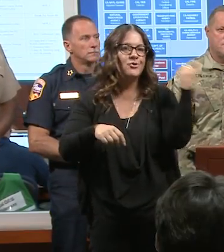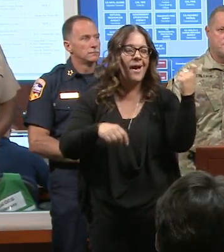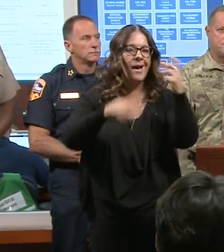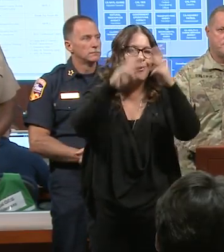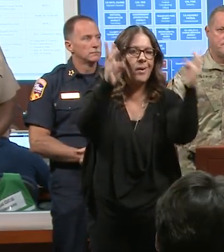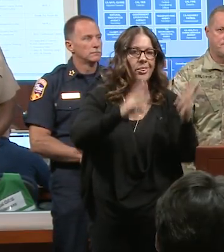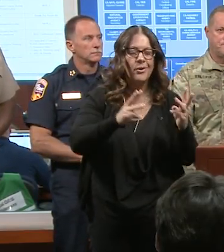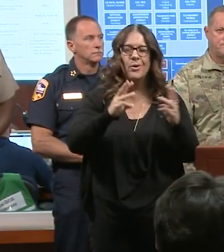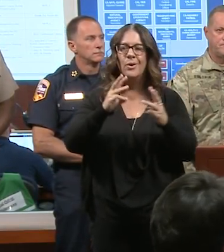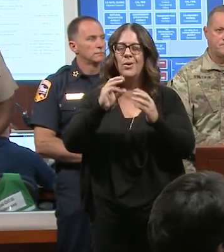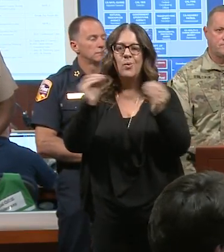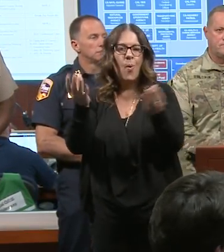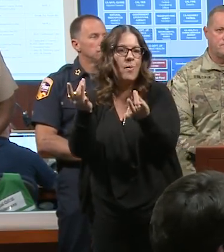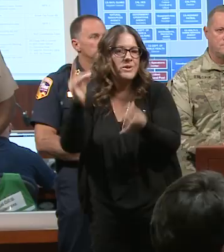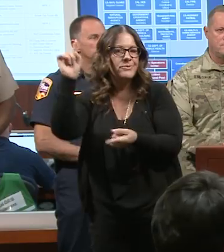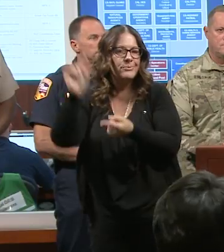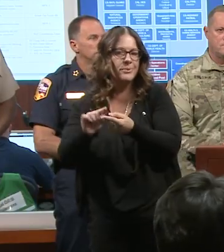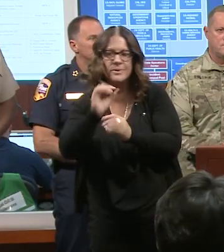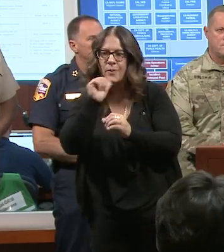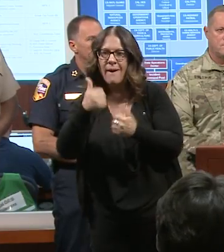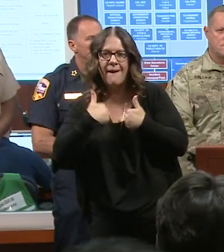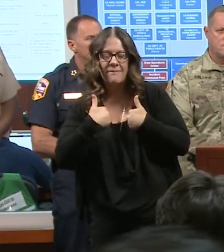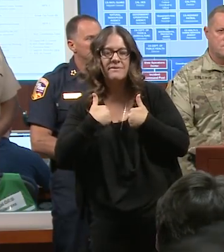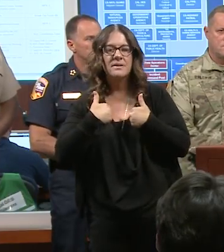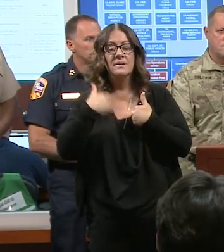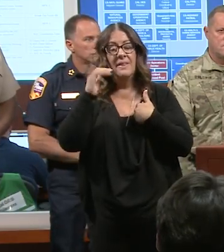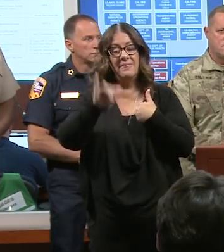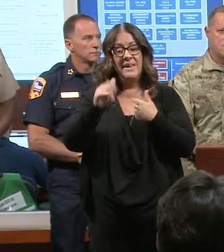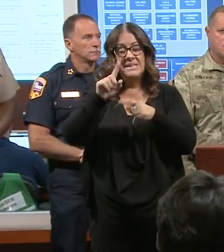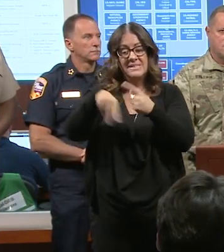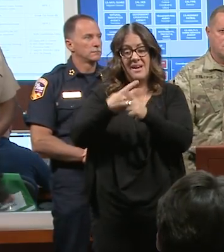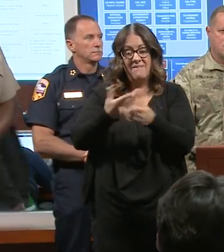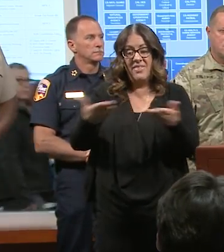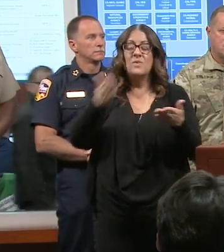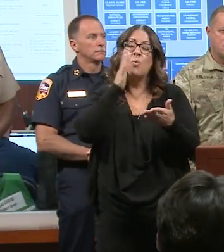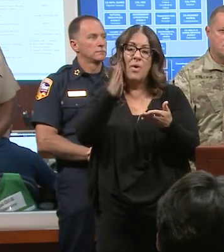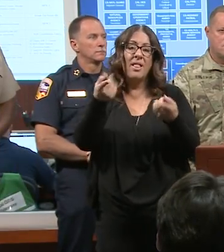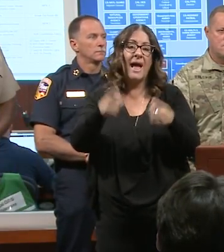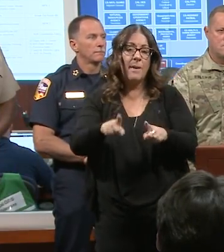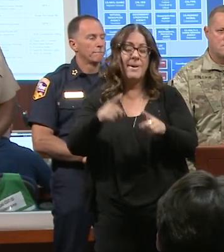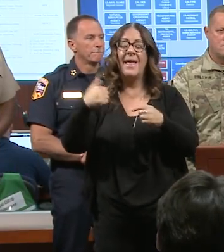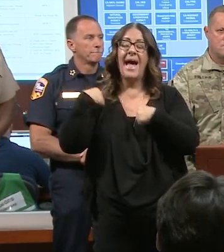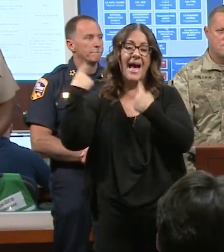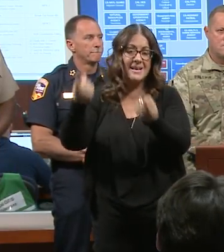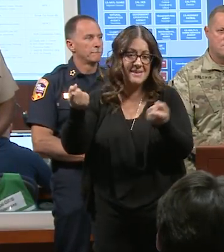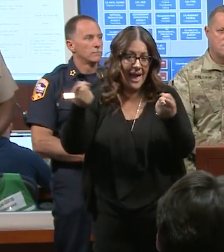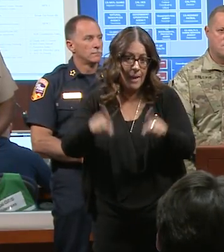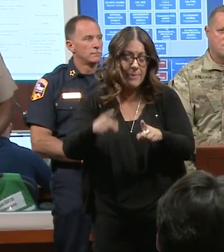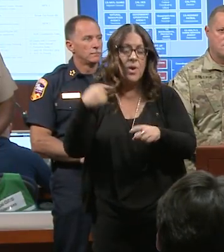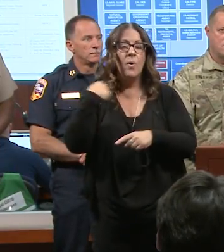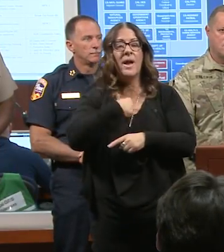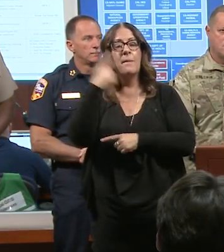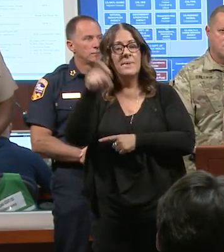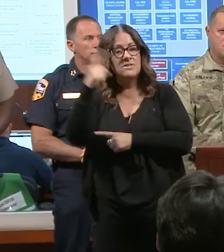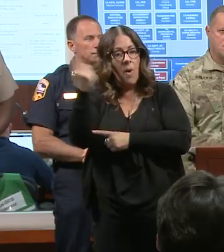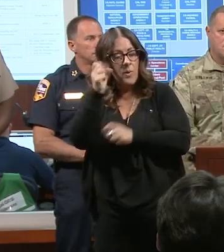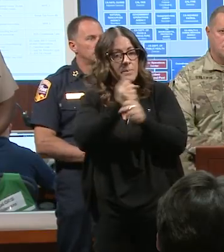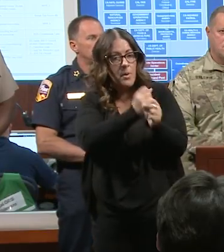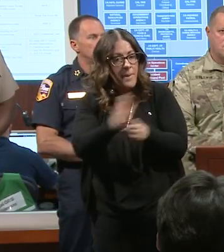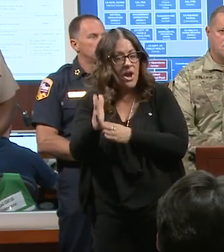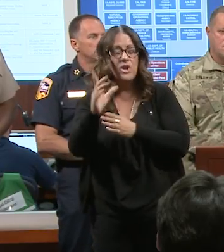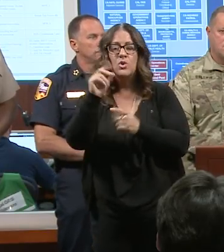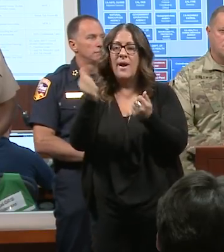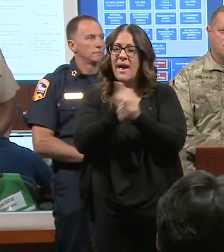reducing moisture. These kind of catastrophes have happened, they'll continue to happen, and we have to be prepared to do everything we